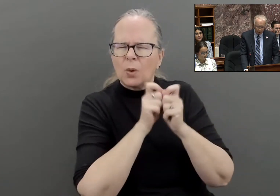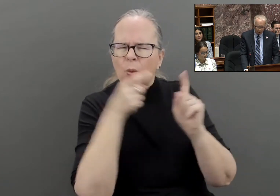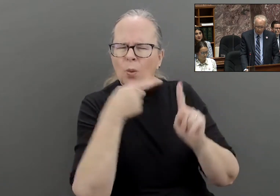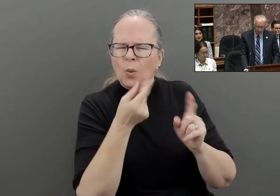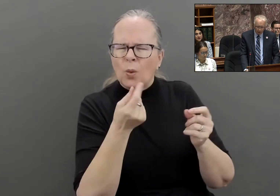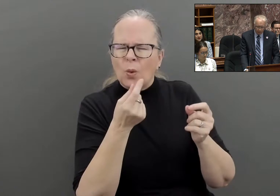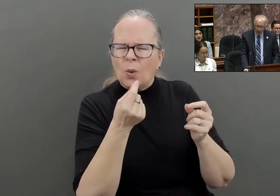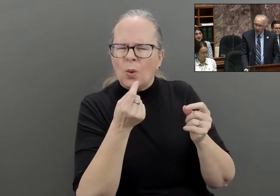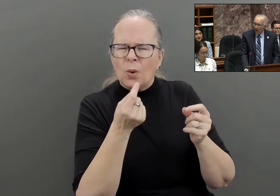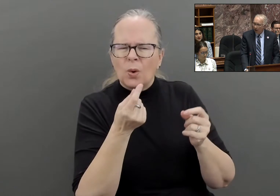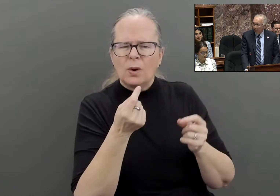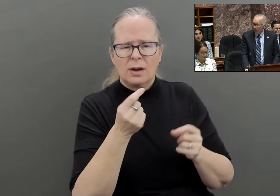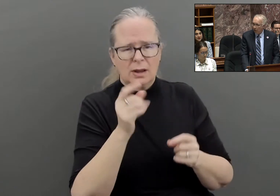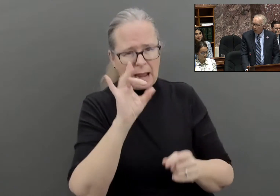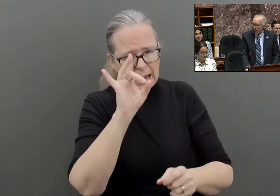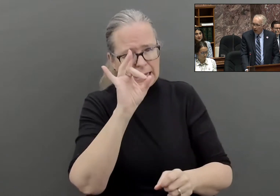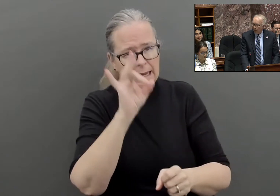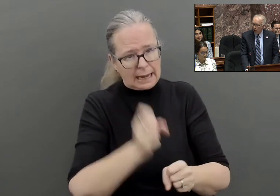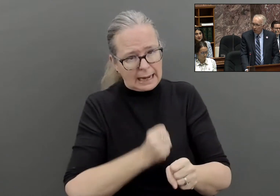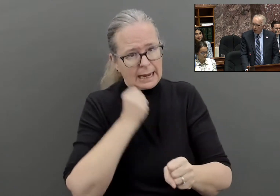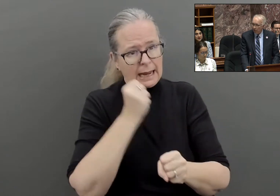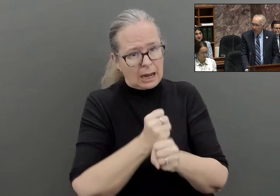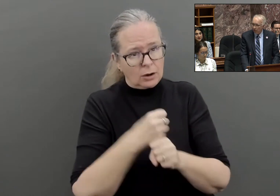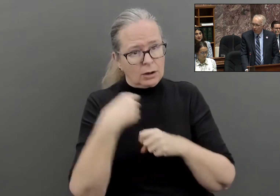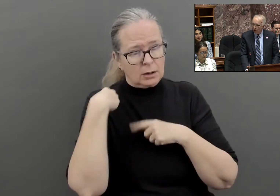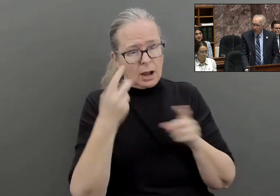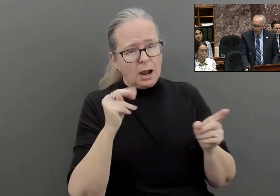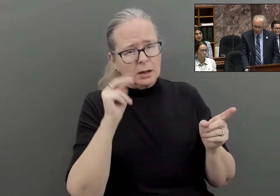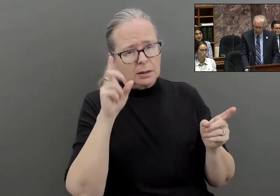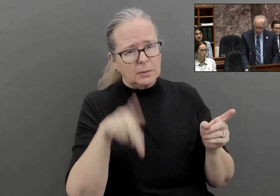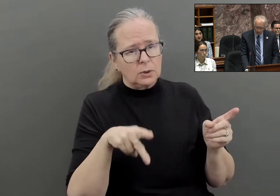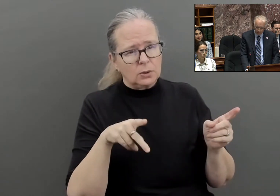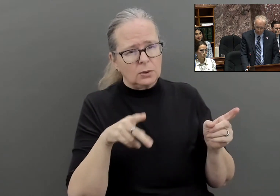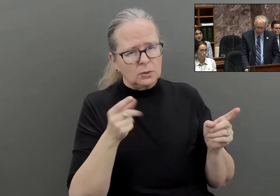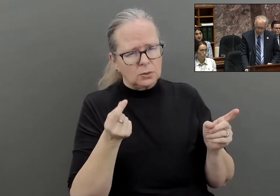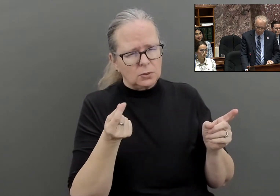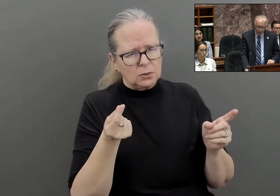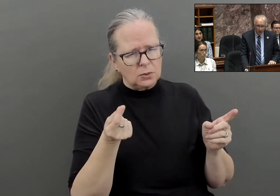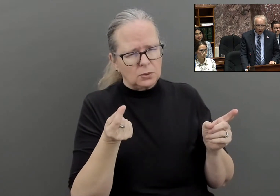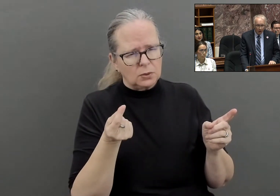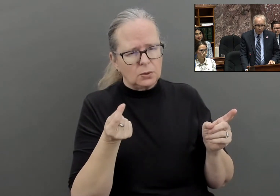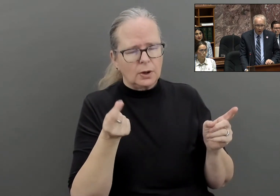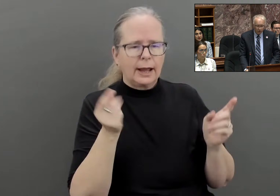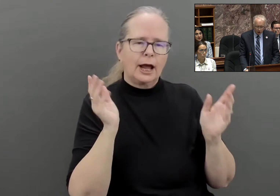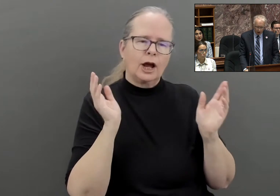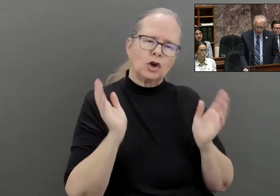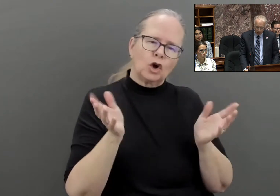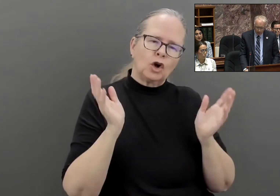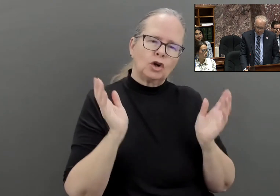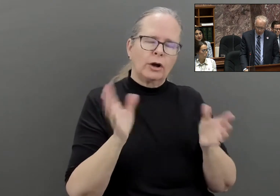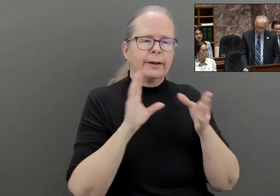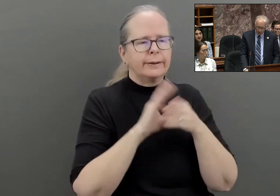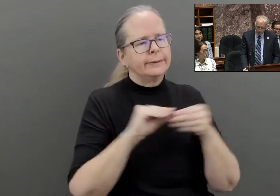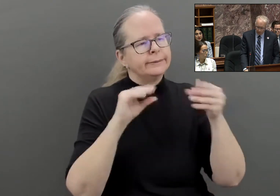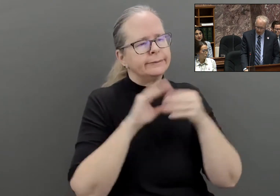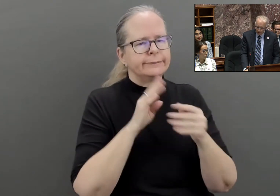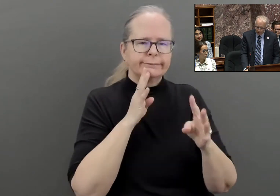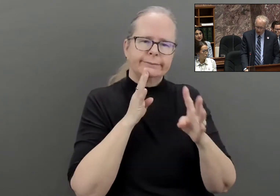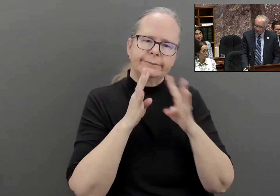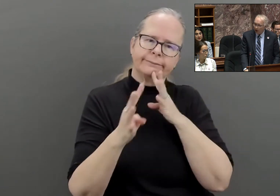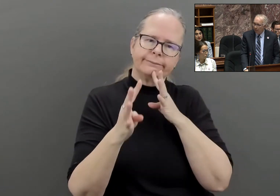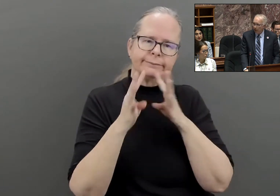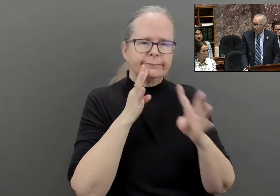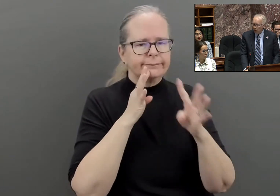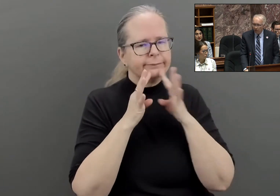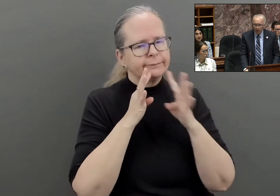federal talking points and nothing but doing damage to BC's critical forest industry. Look, mills are shutting down, workers are being laid